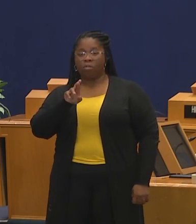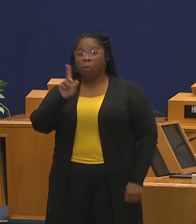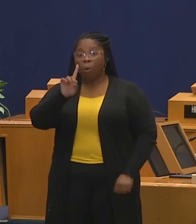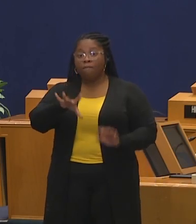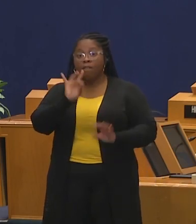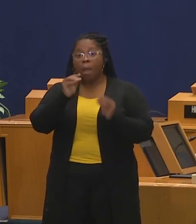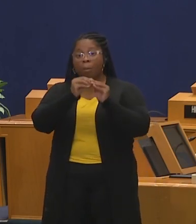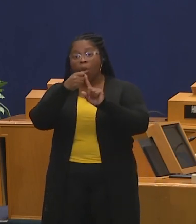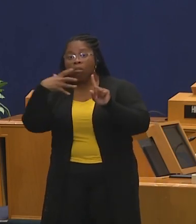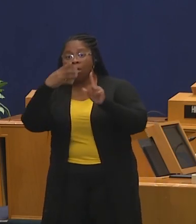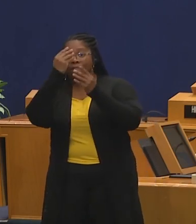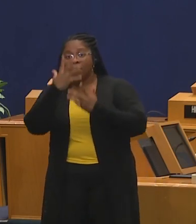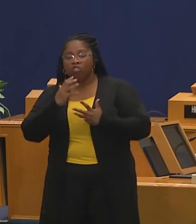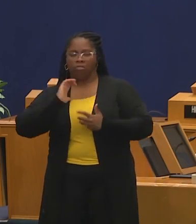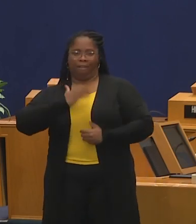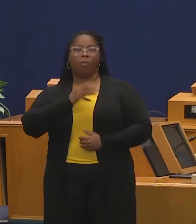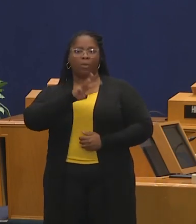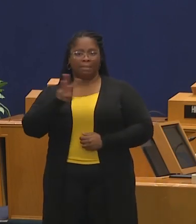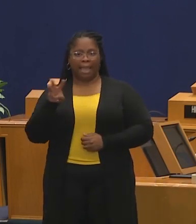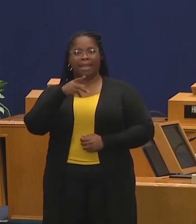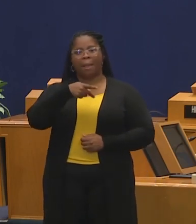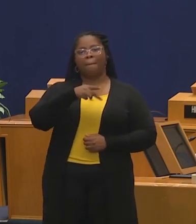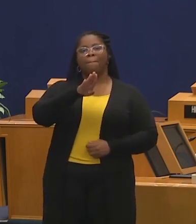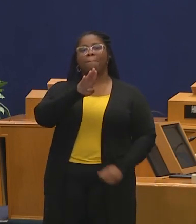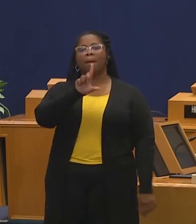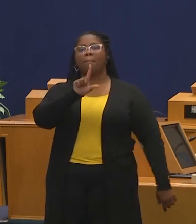on the Department of Health's website at